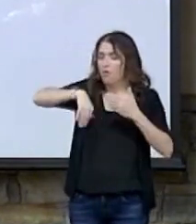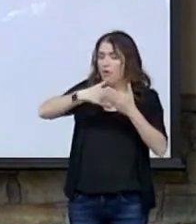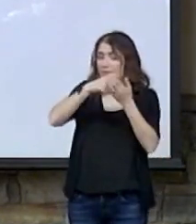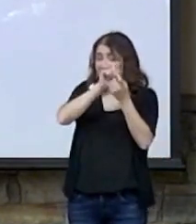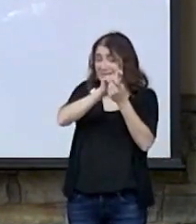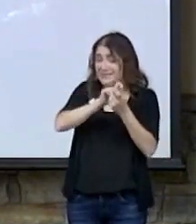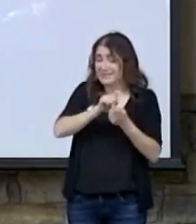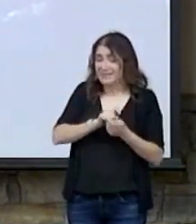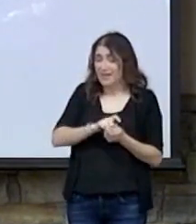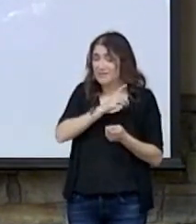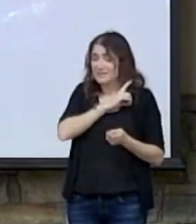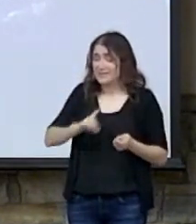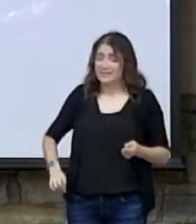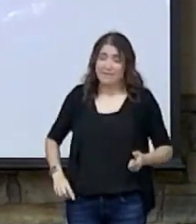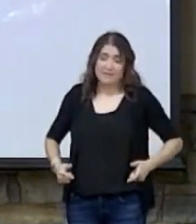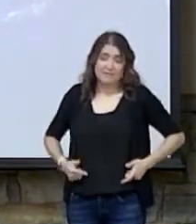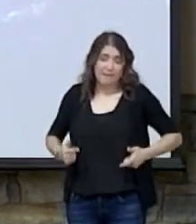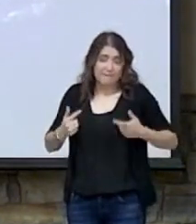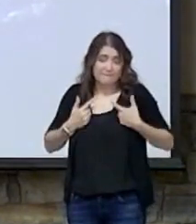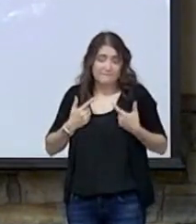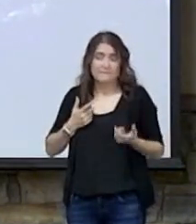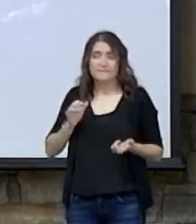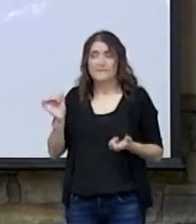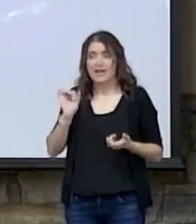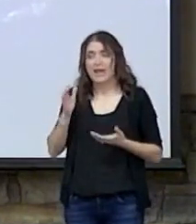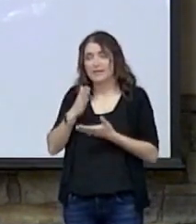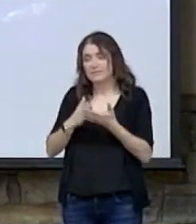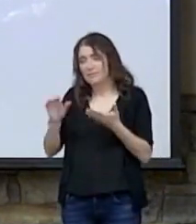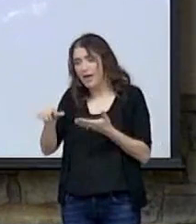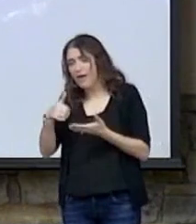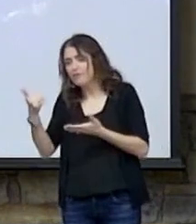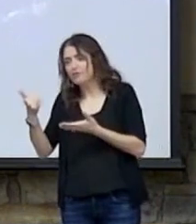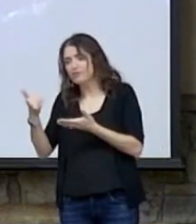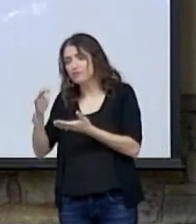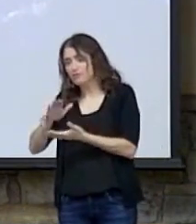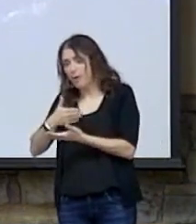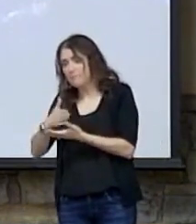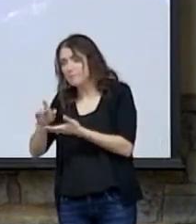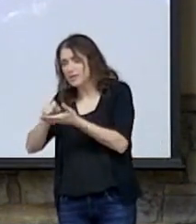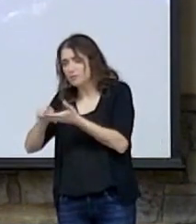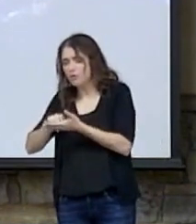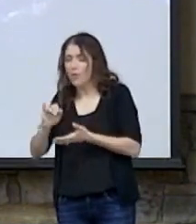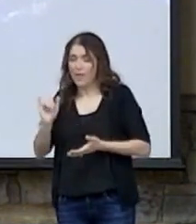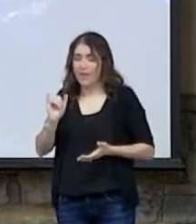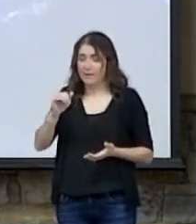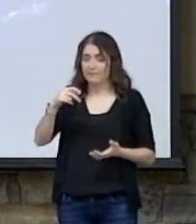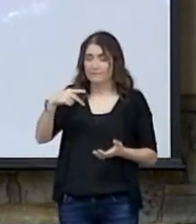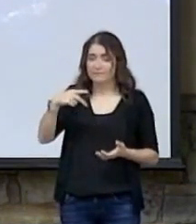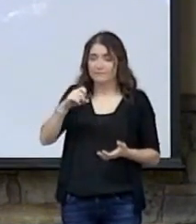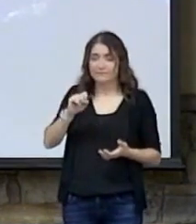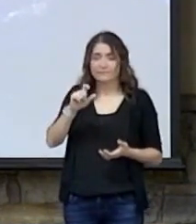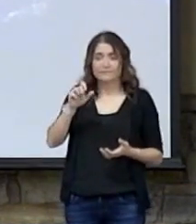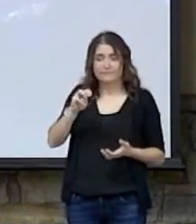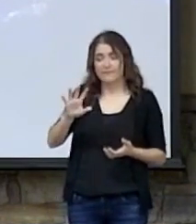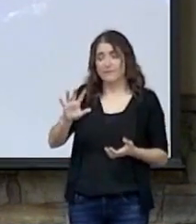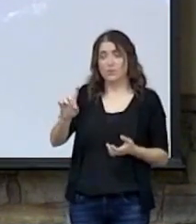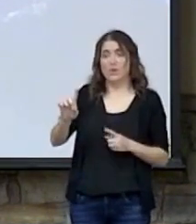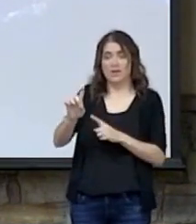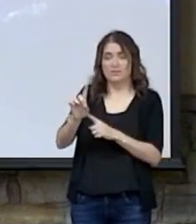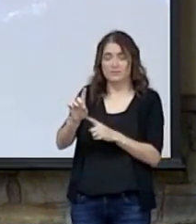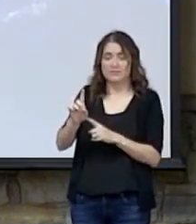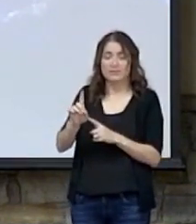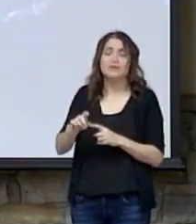in his life like we might from some other psalms that he wrote, such as Psalm 51, but it's interesting to see